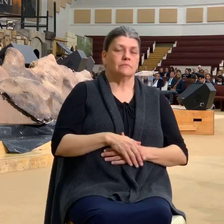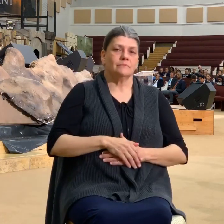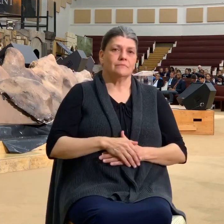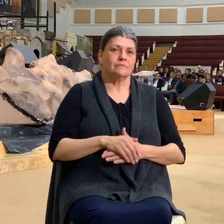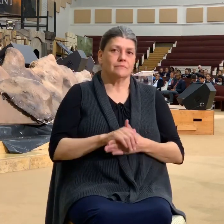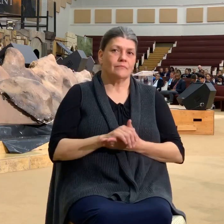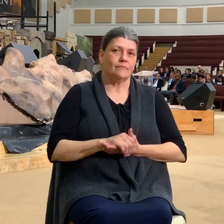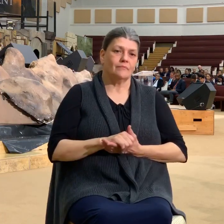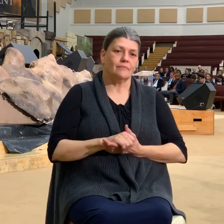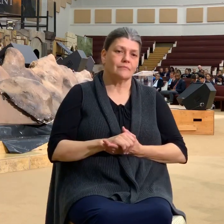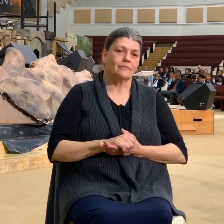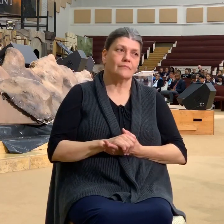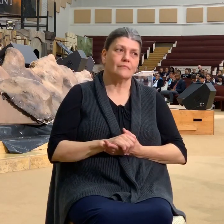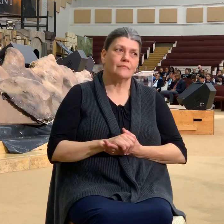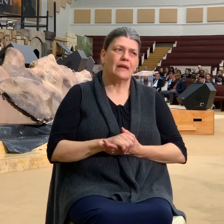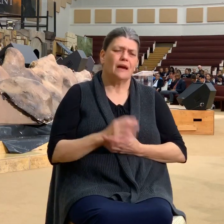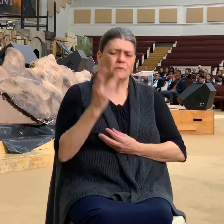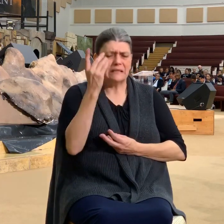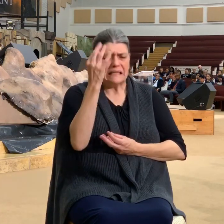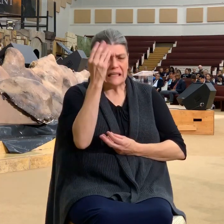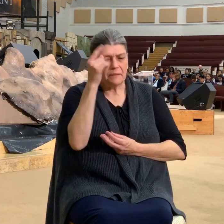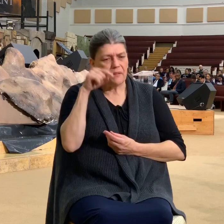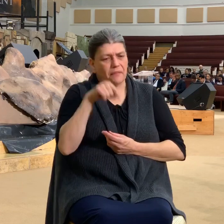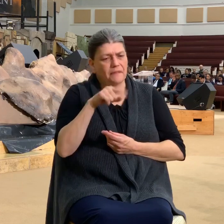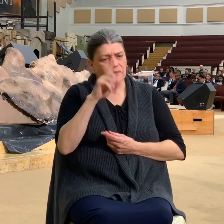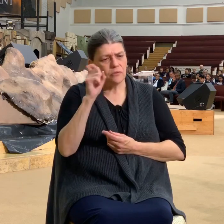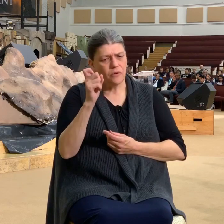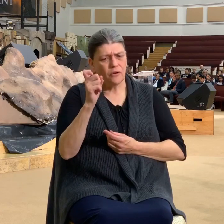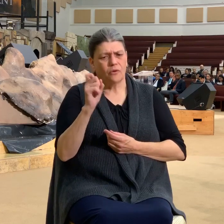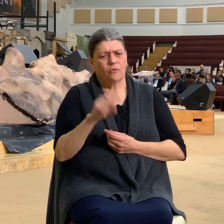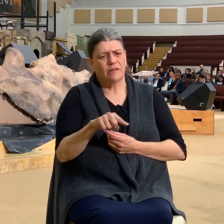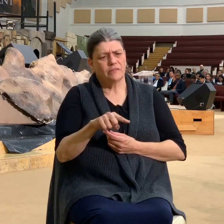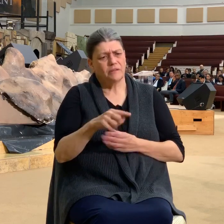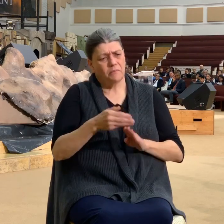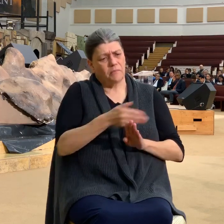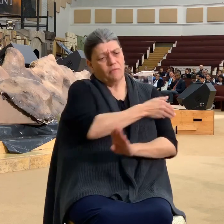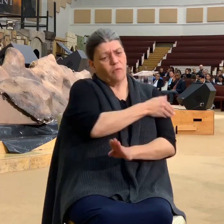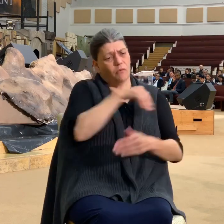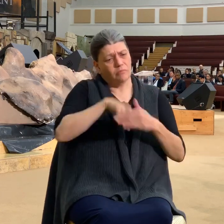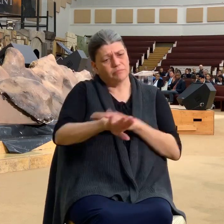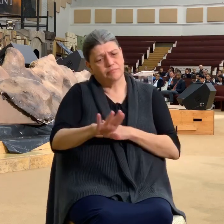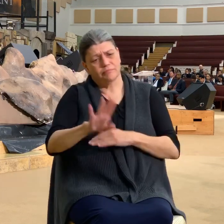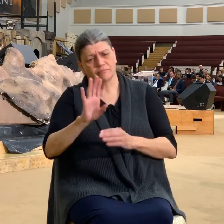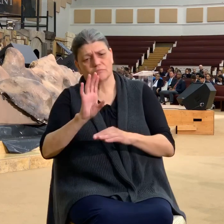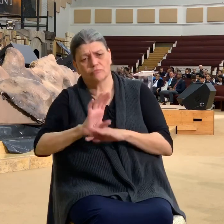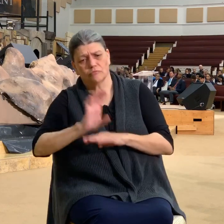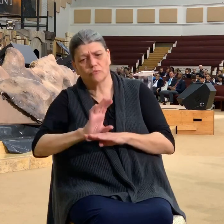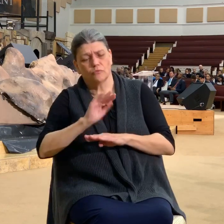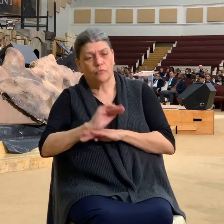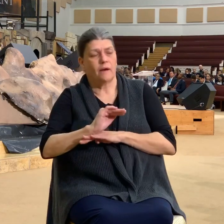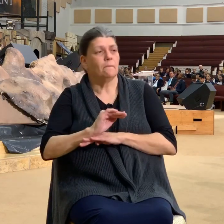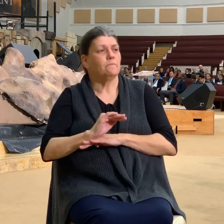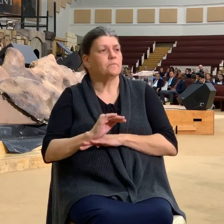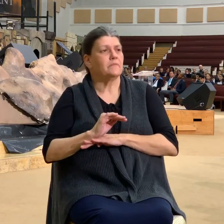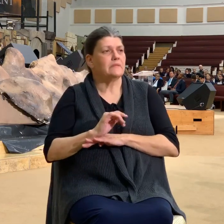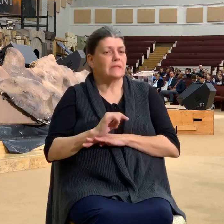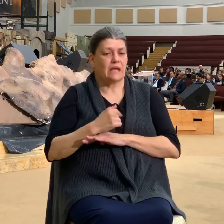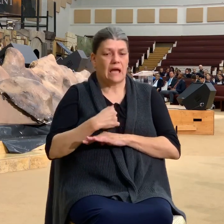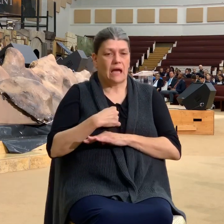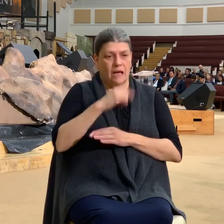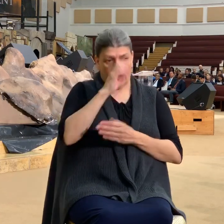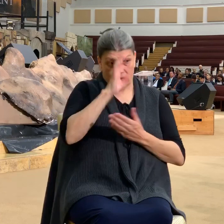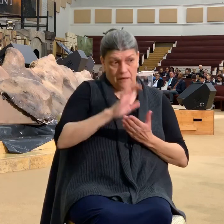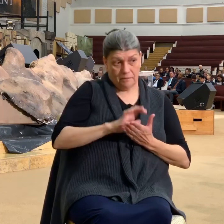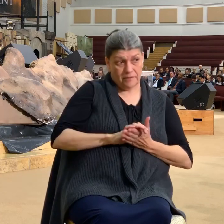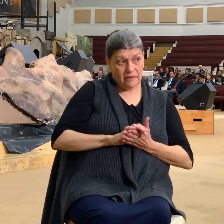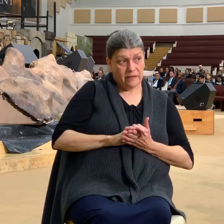I was thinking of this question before we came into the service tonight. I believe throughout the years of